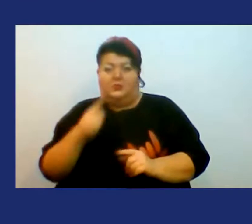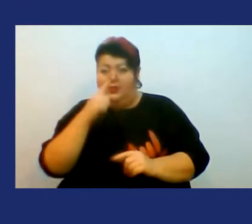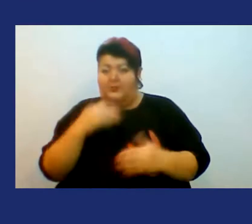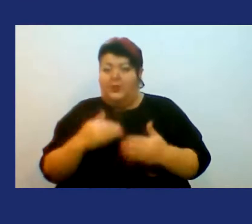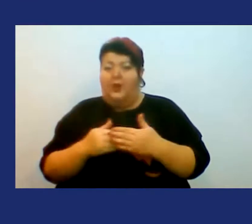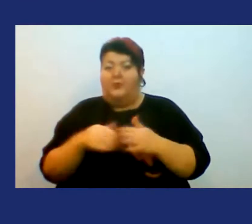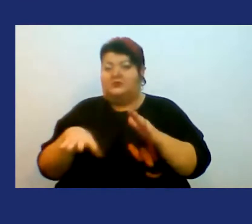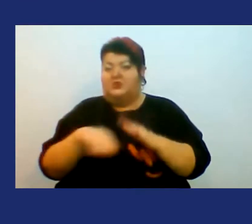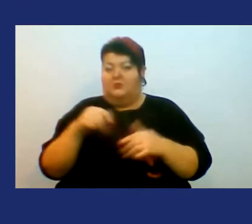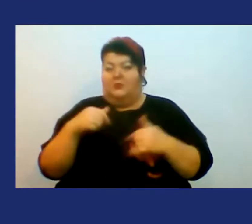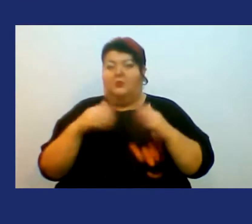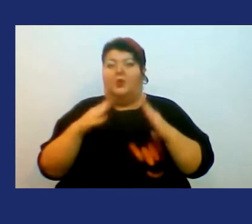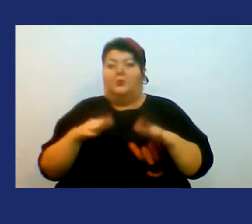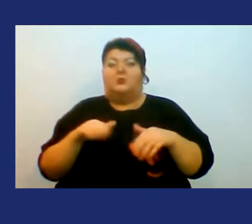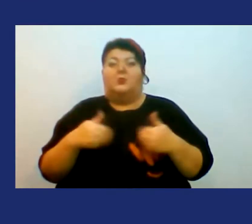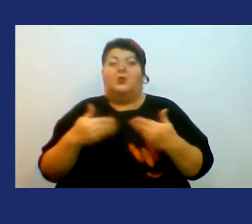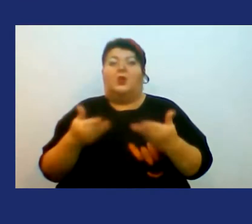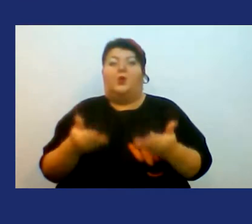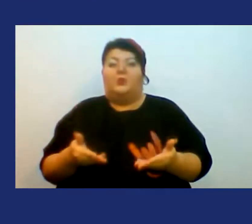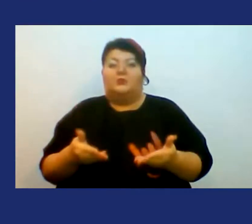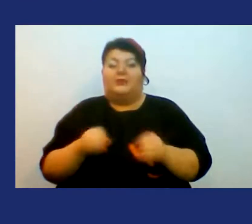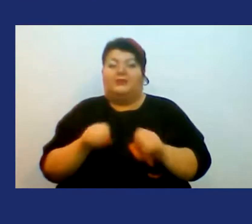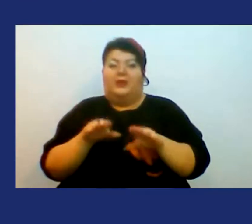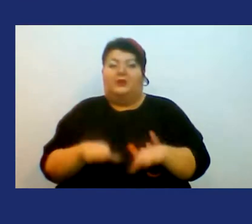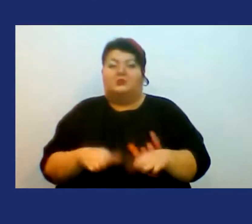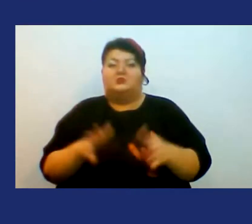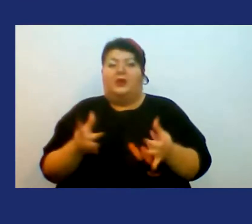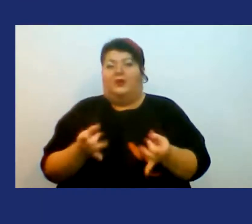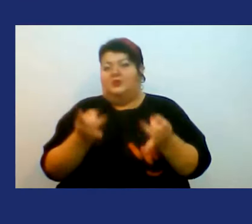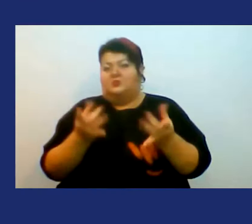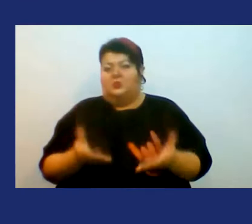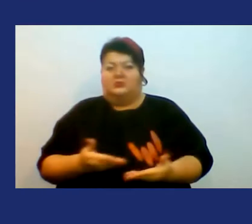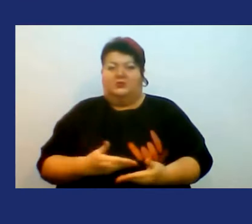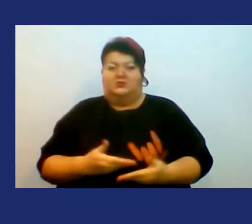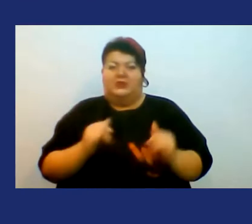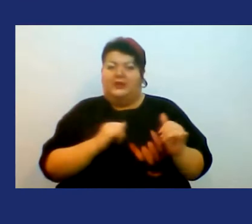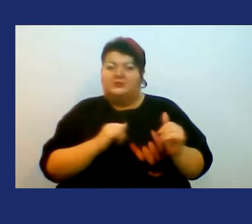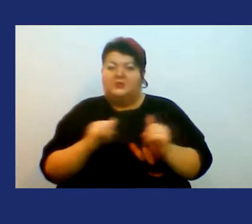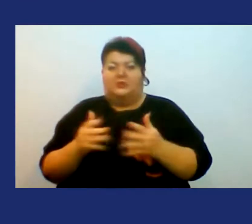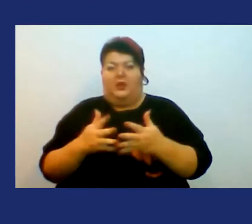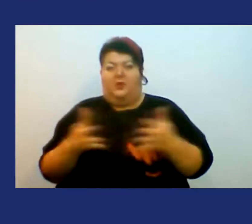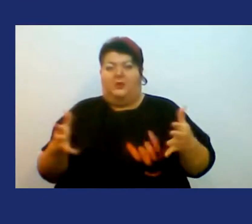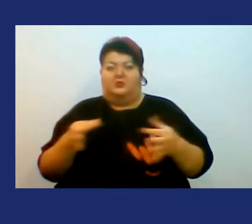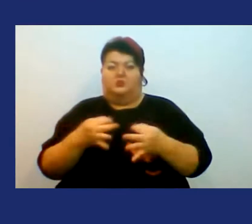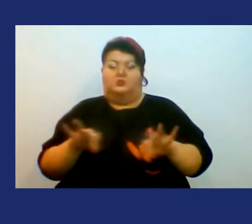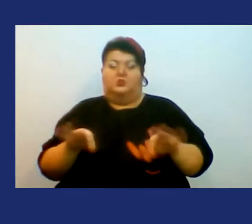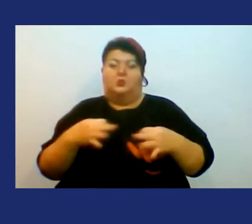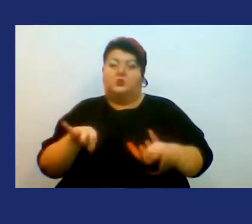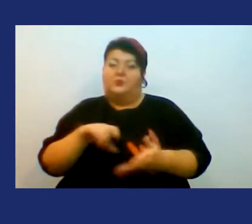analyzed, all their pros and cons. And for the upcoming elections, we would be in the position to recommend the solutions that would